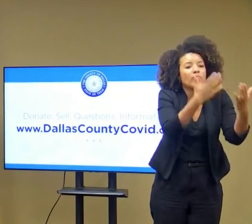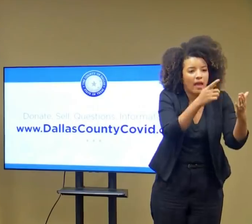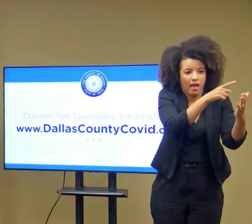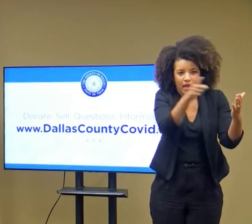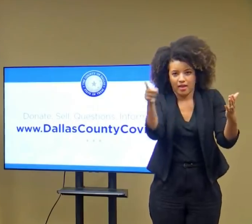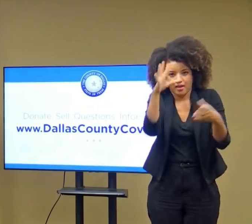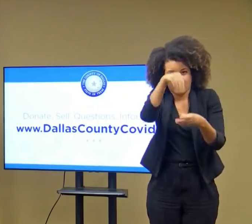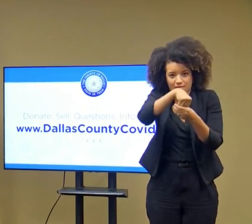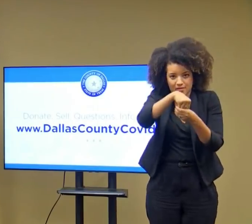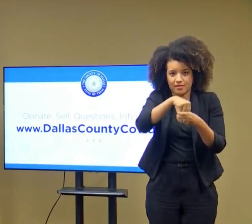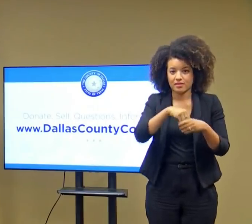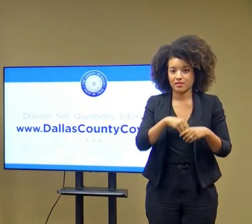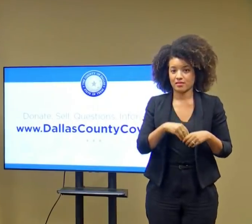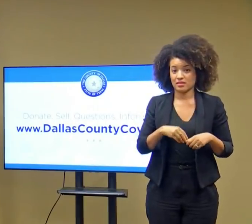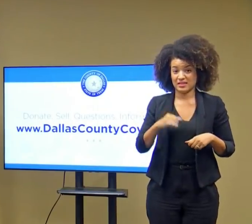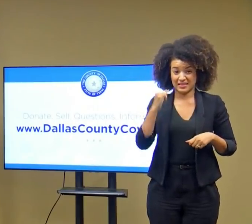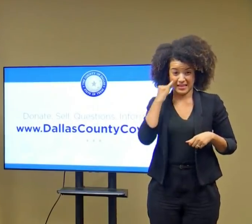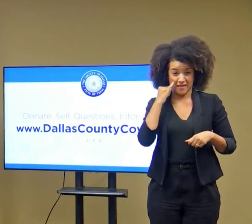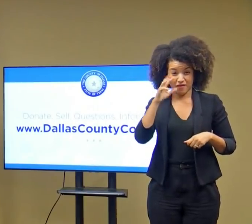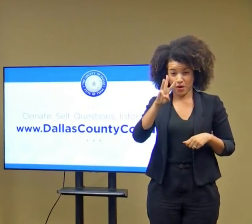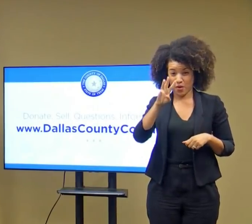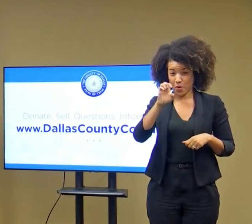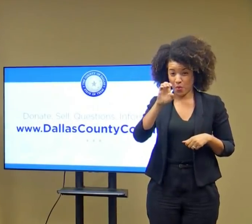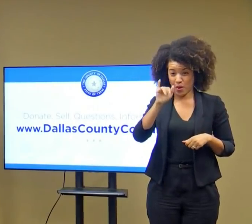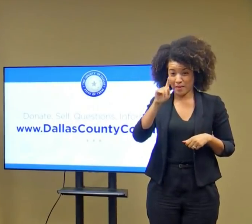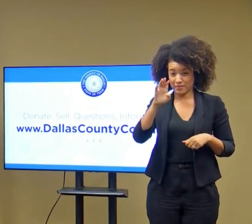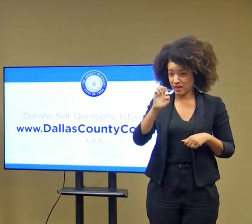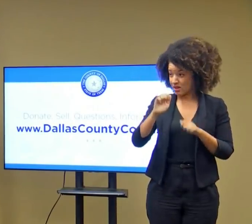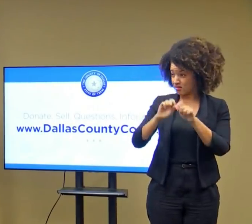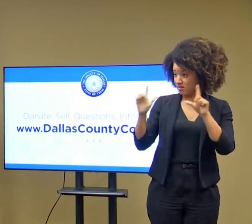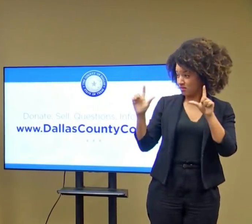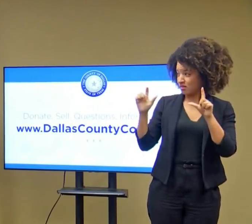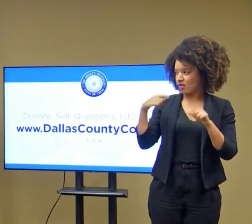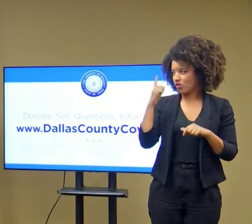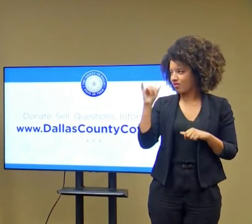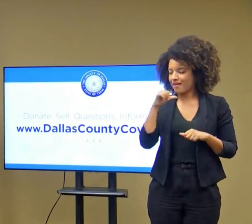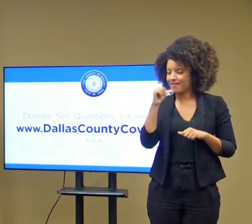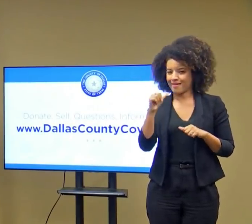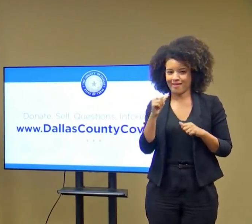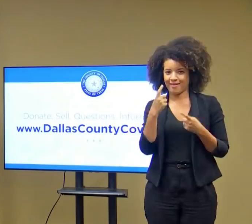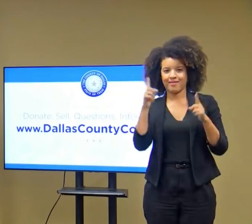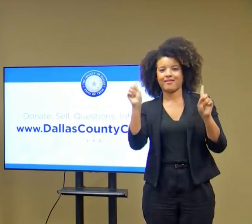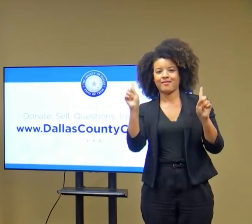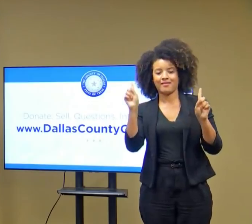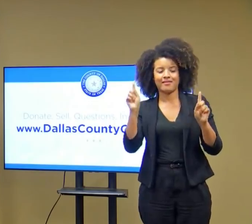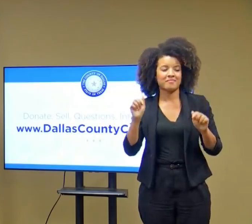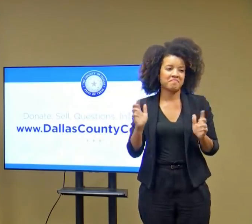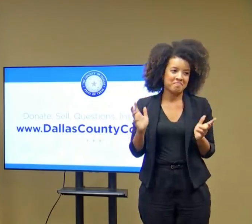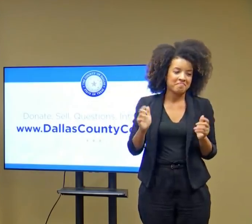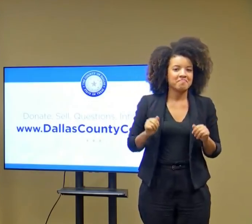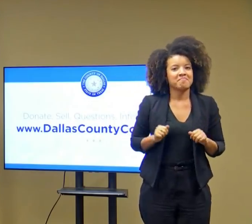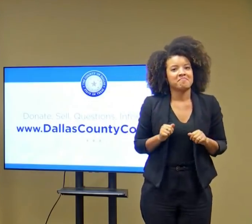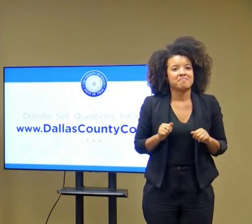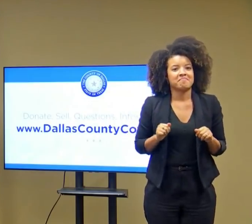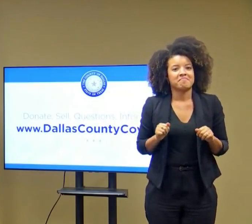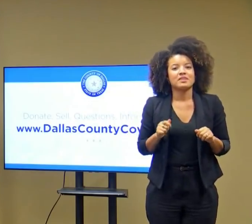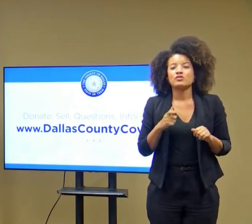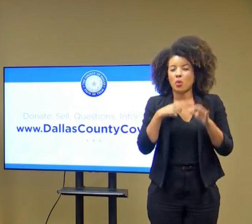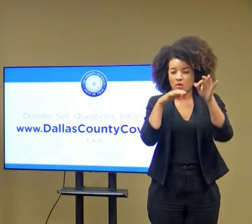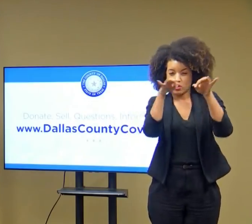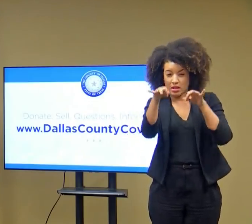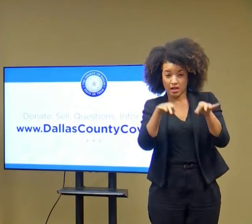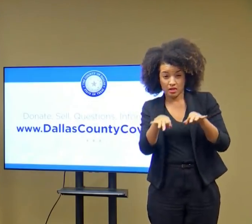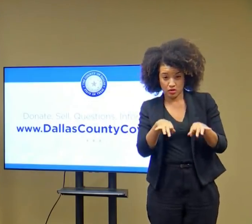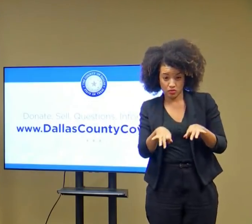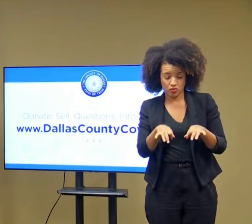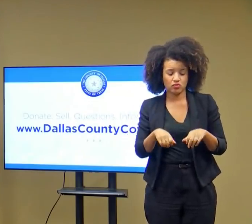this. If our website, it looks like it's not going to be up, so I will tell you, if you go